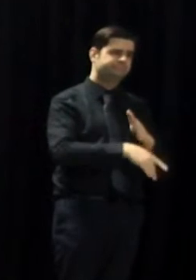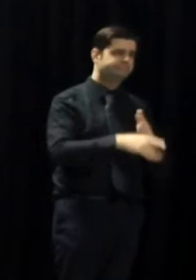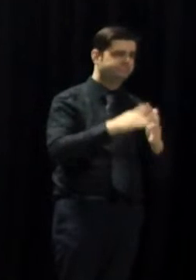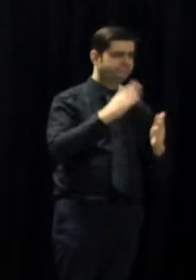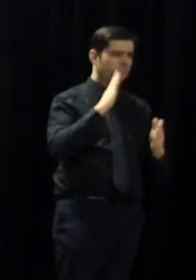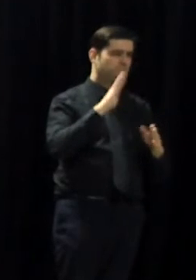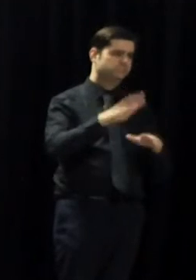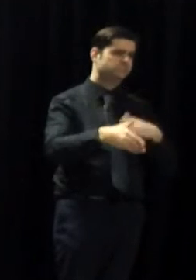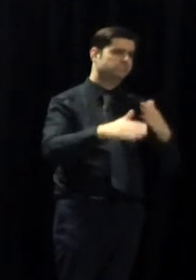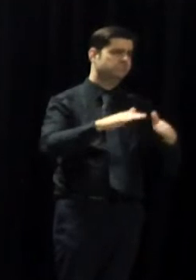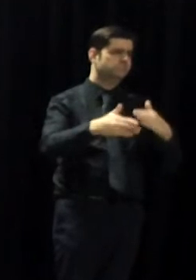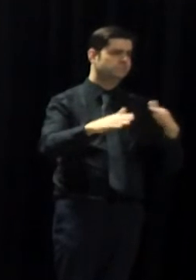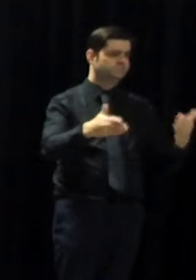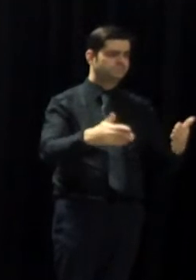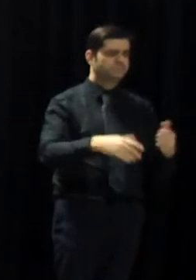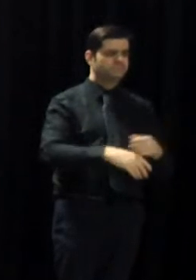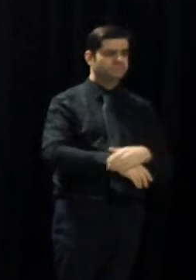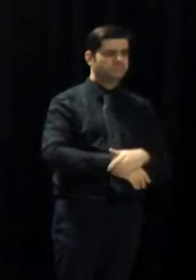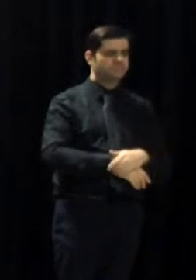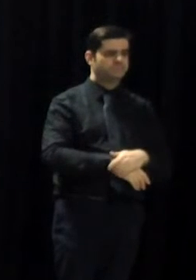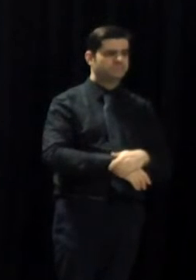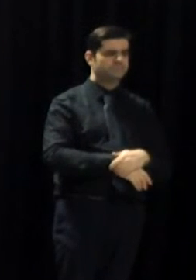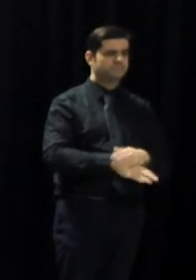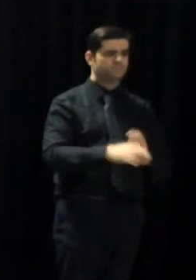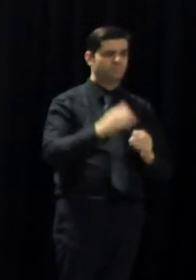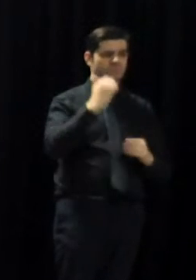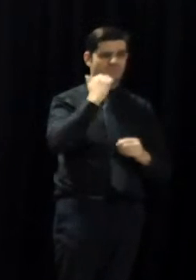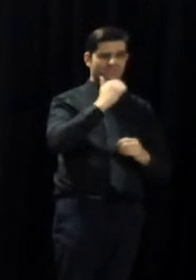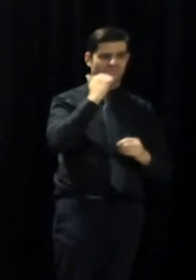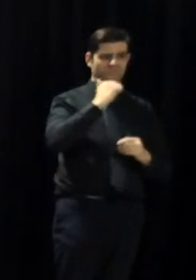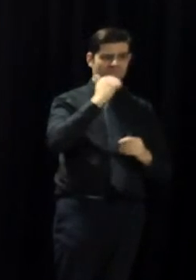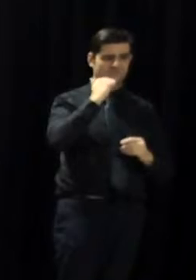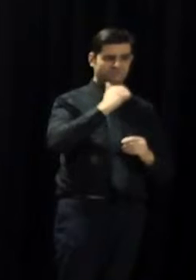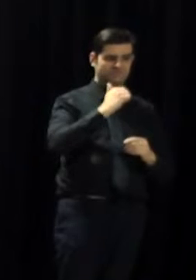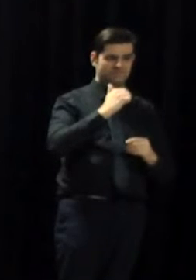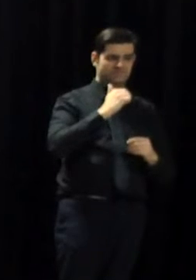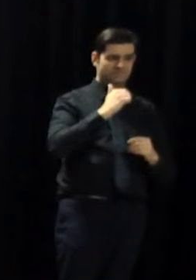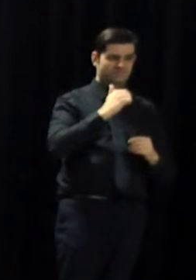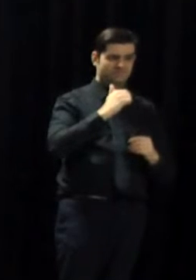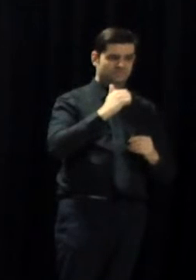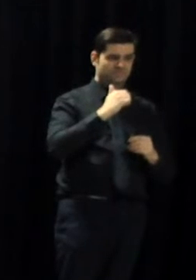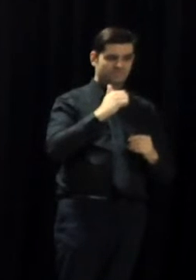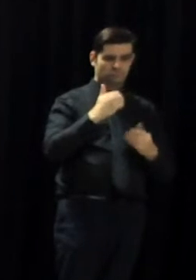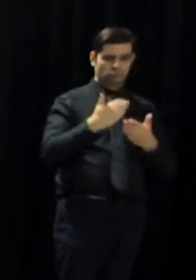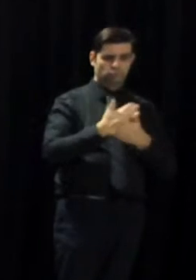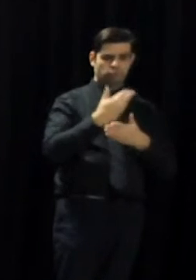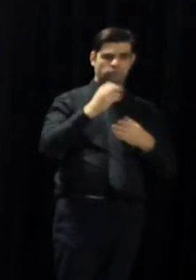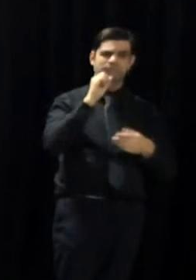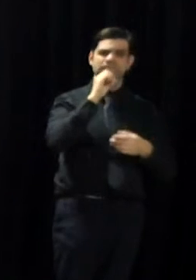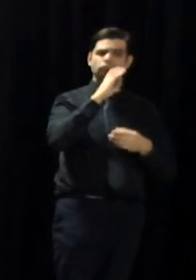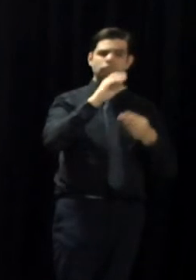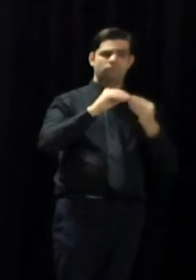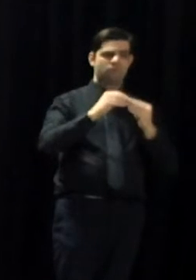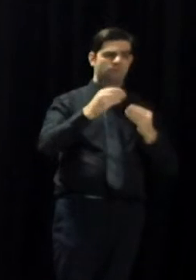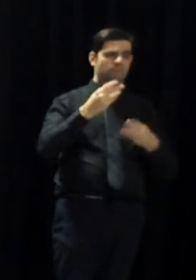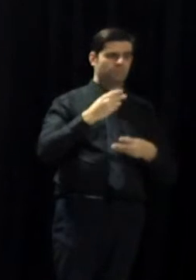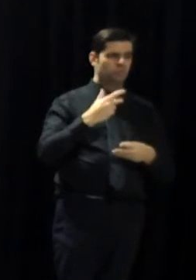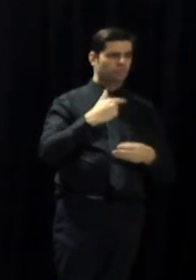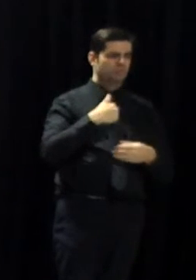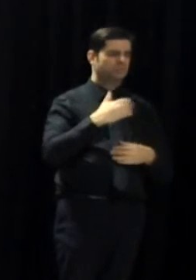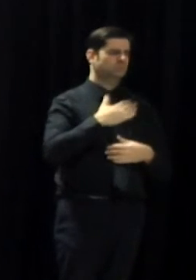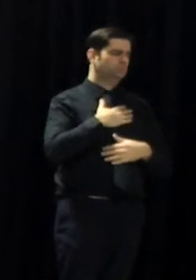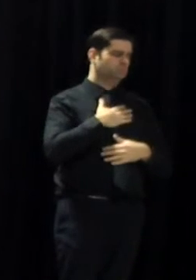day we see new senior facility cases. It's heartbreaking when you see the case, because you know the outcome for some of them is not going to be one where they're going